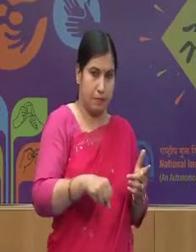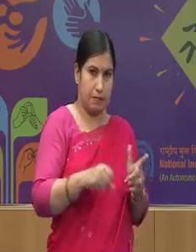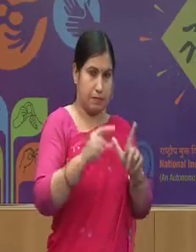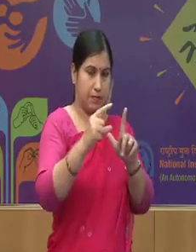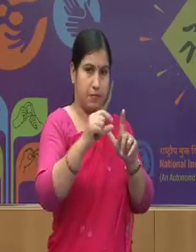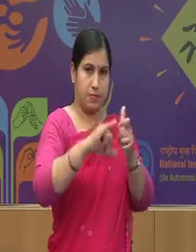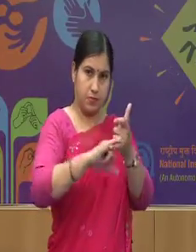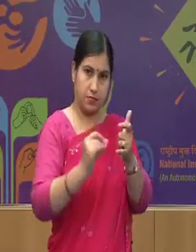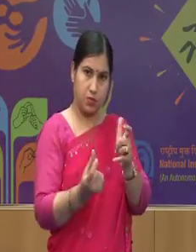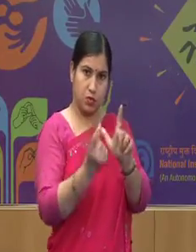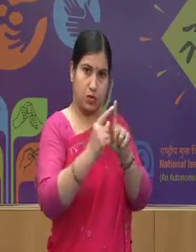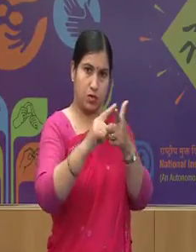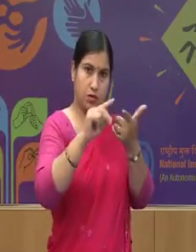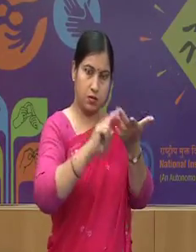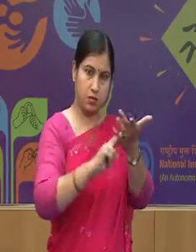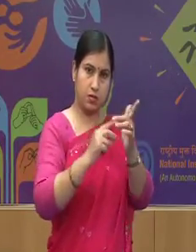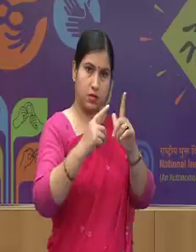in northern